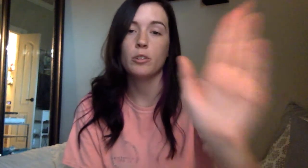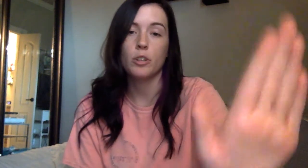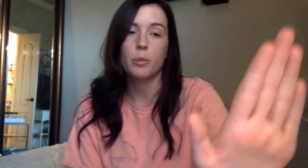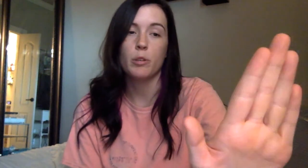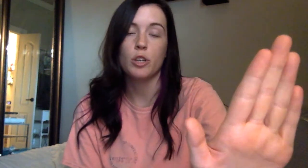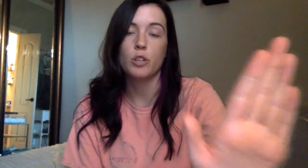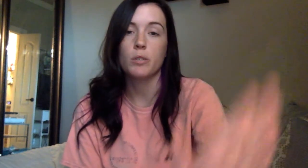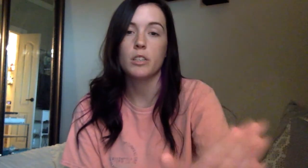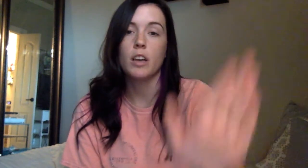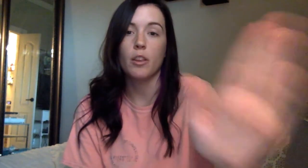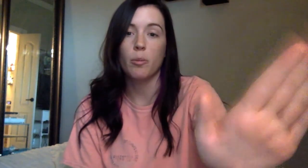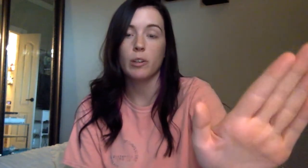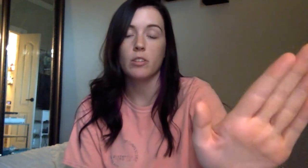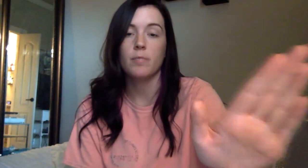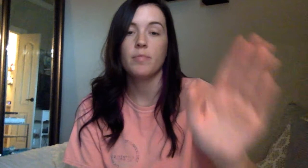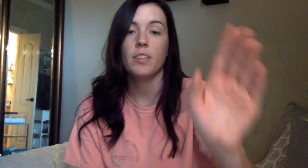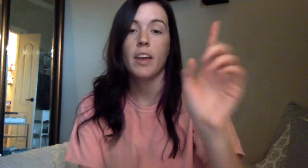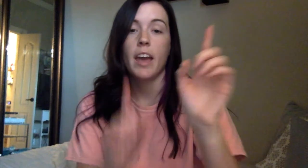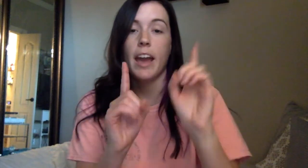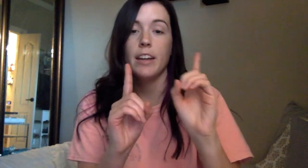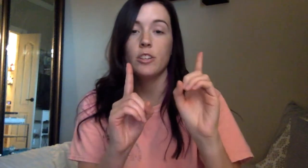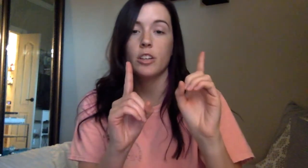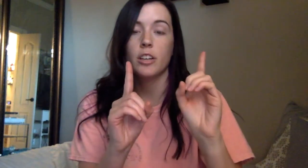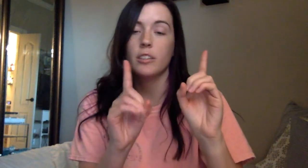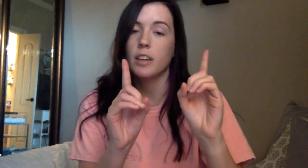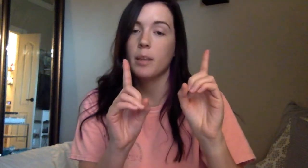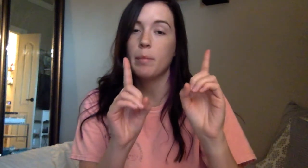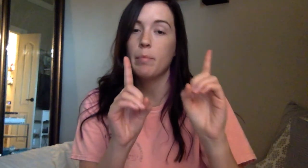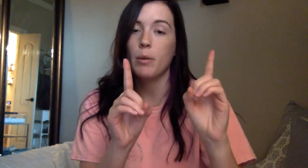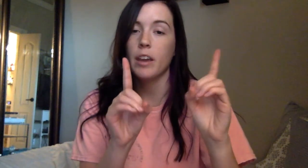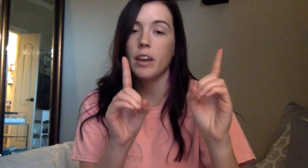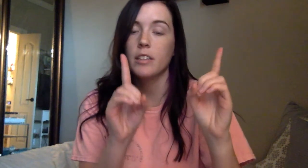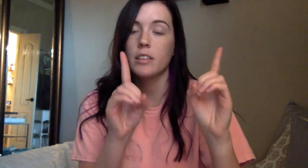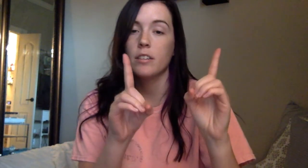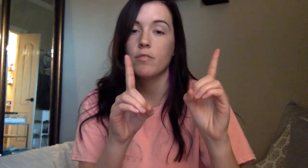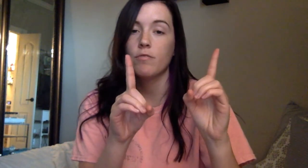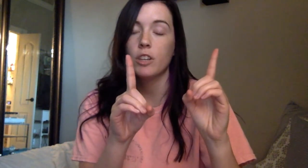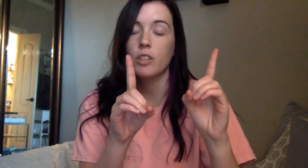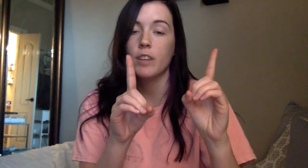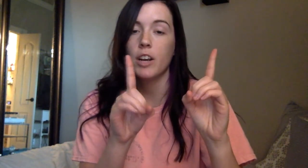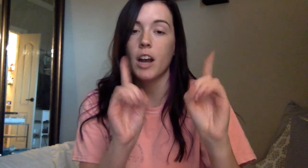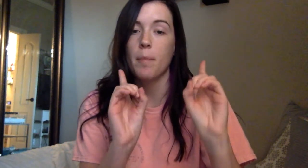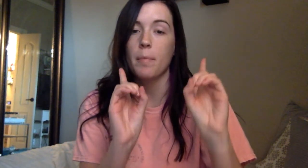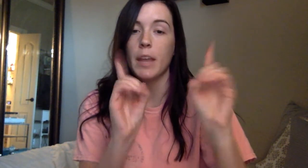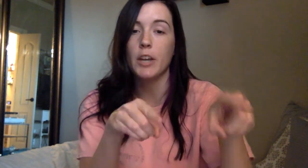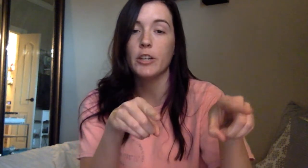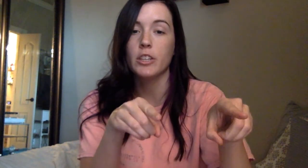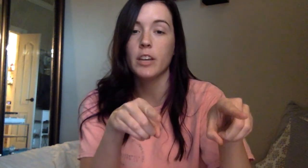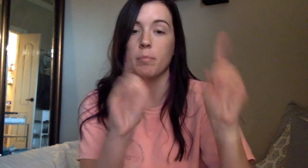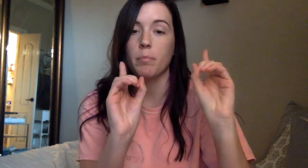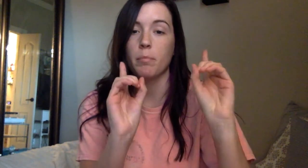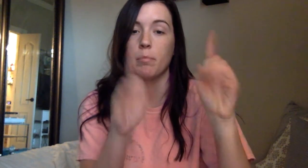you're pushing towards the other person. Answer is going to be both hands, first finger up, and you're just going to